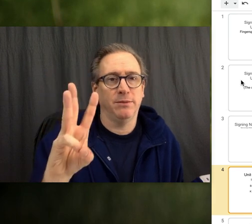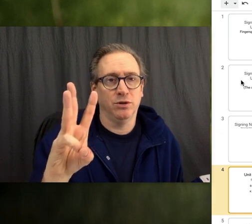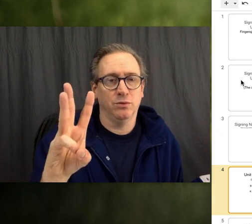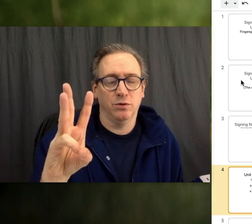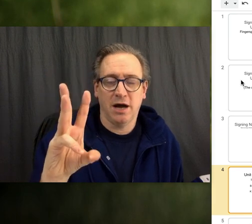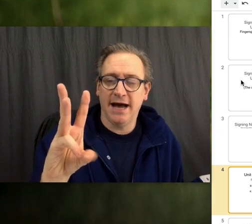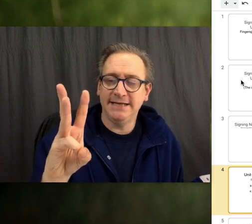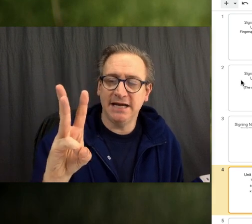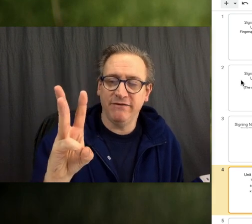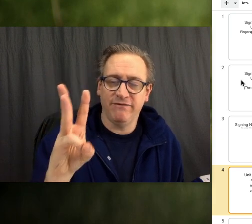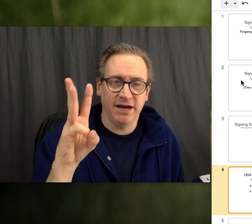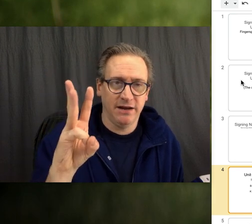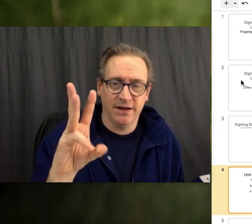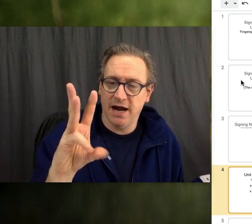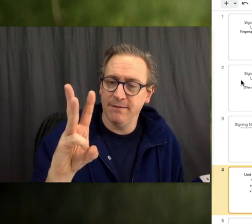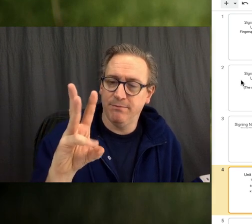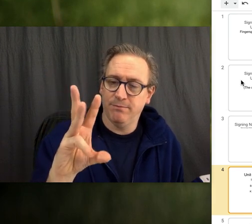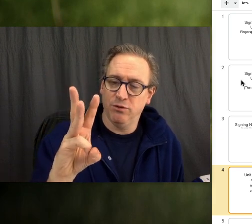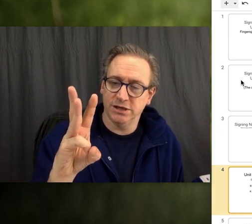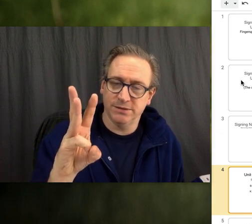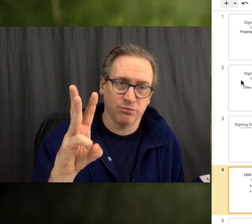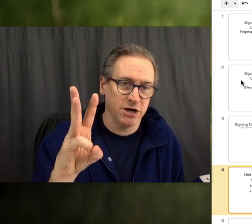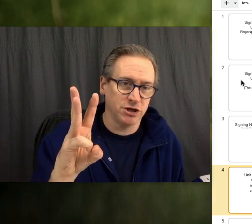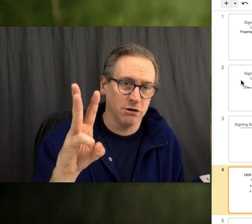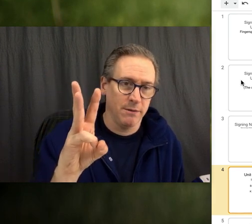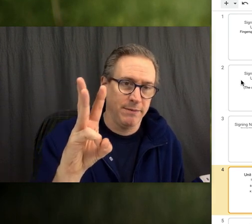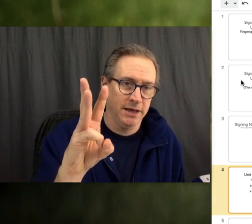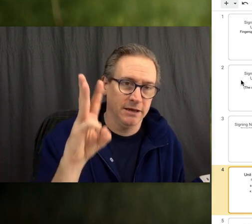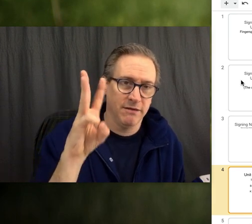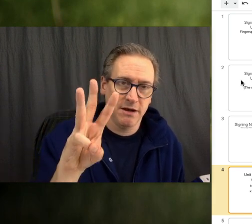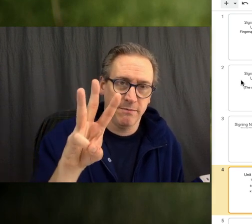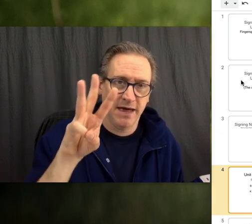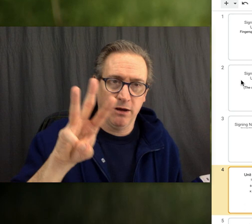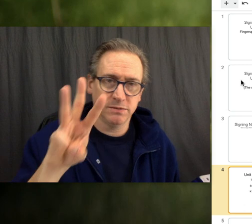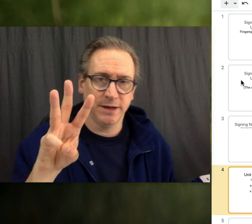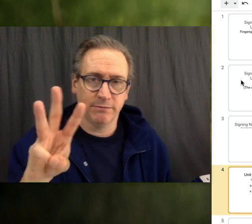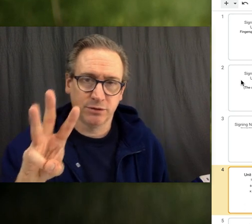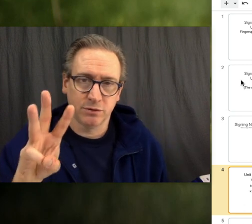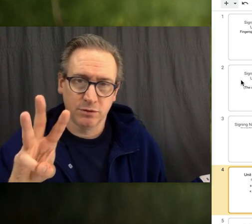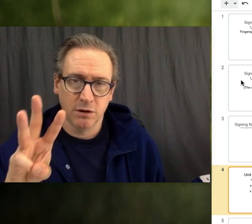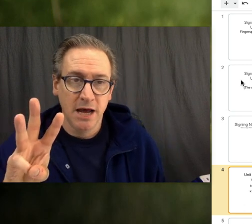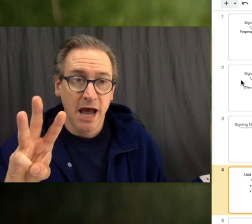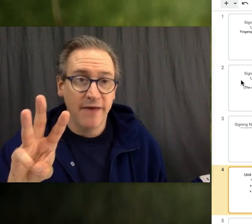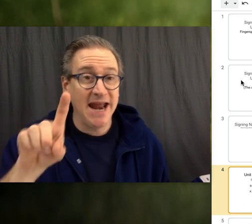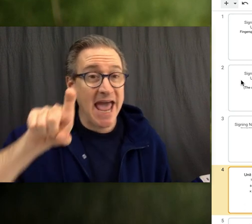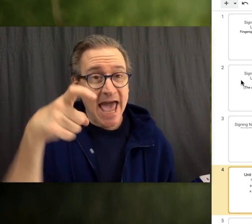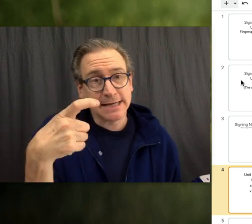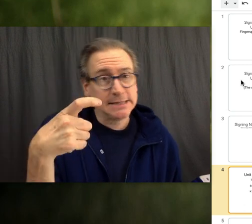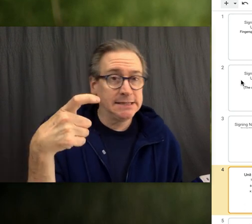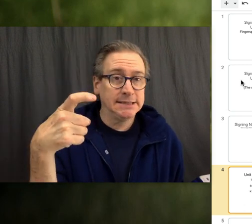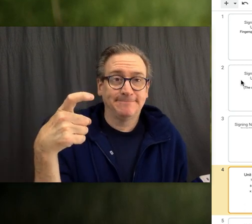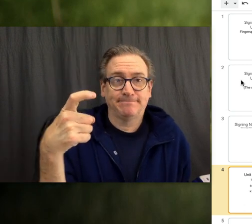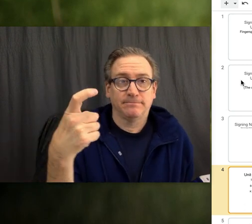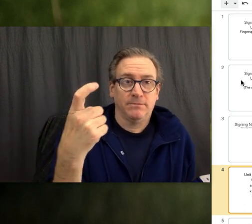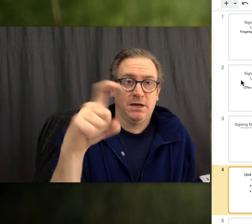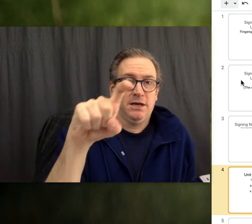W. I tend to find that I put some pressure on my pinky and thumb. That helps me. And then